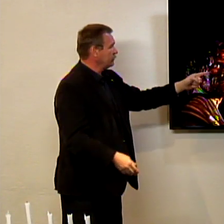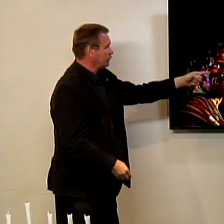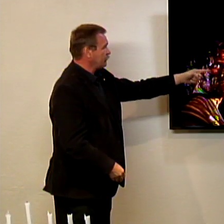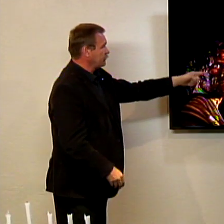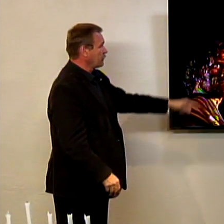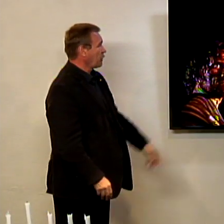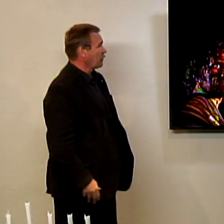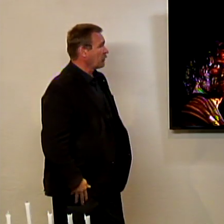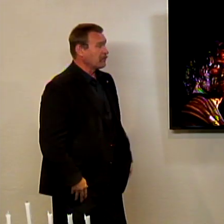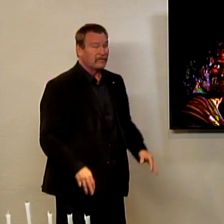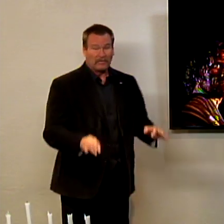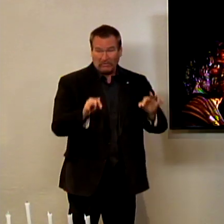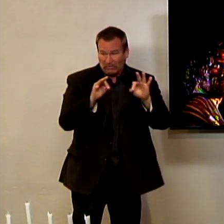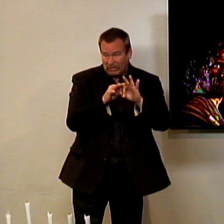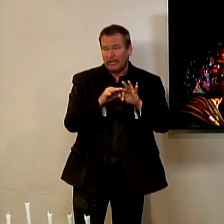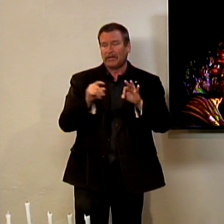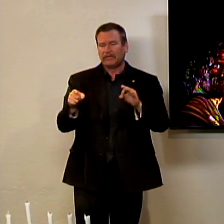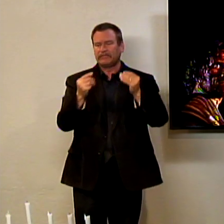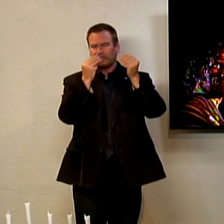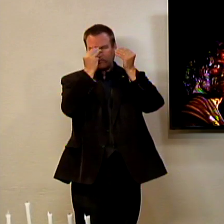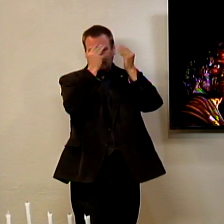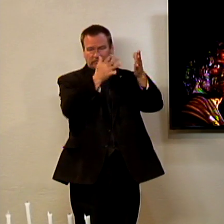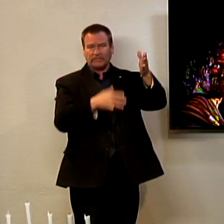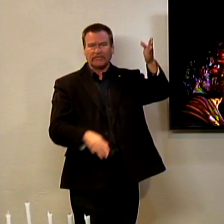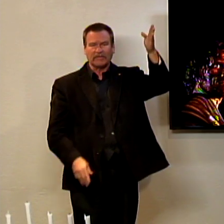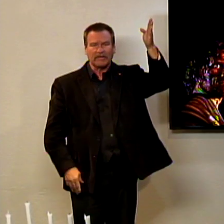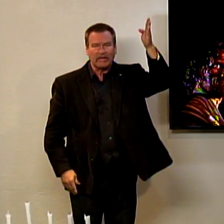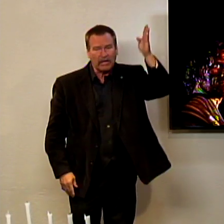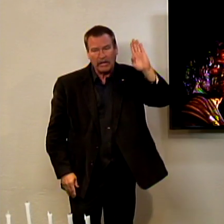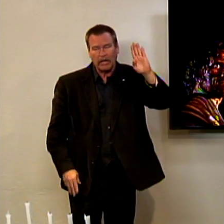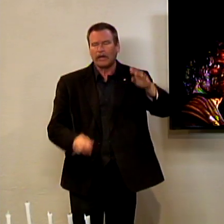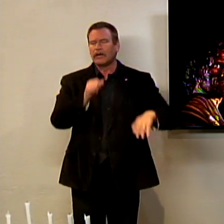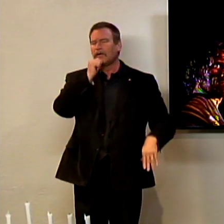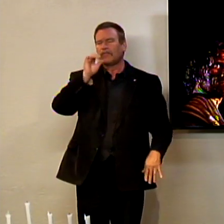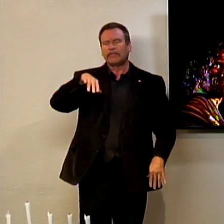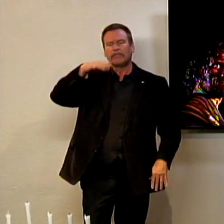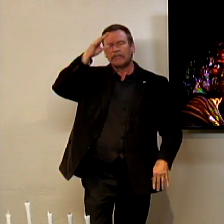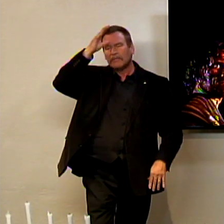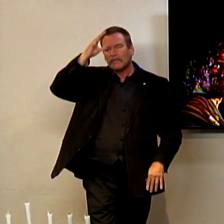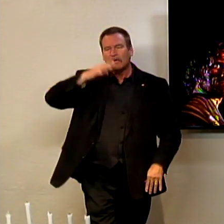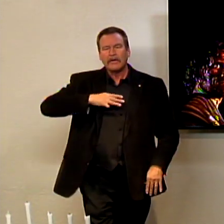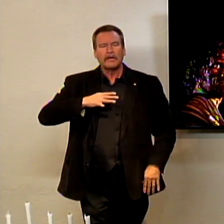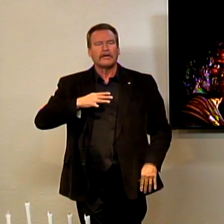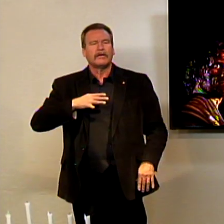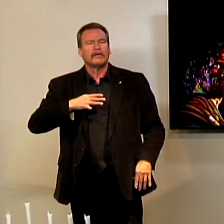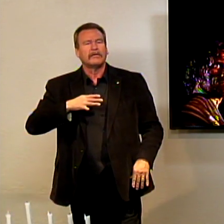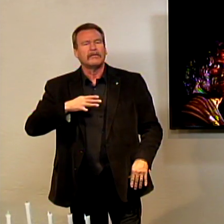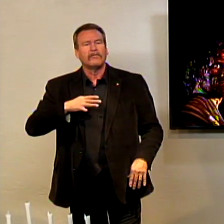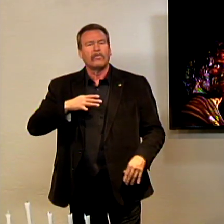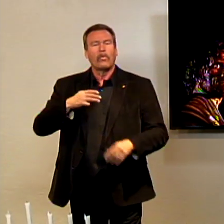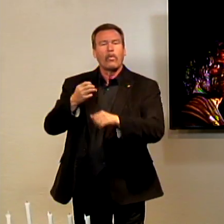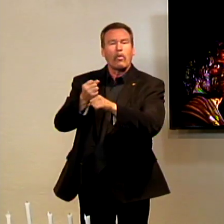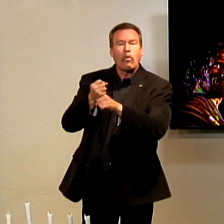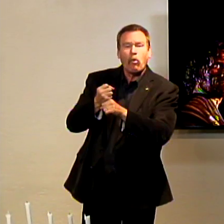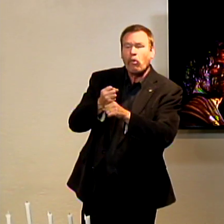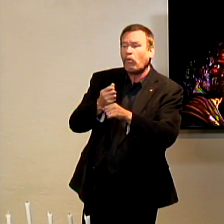was faithful to God. And another very significant thing was that he obeyed God, not